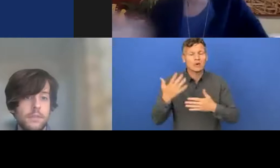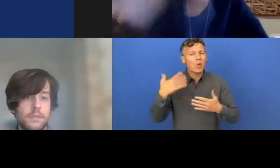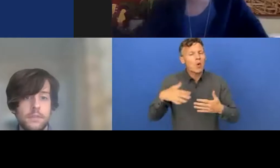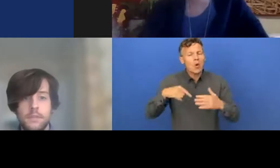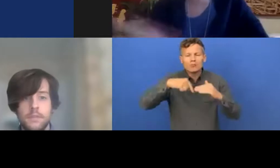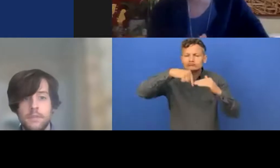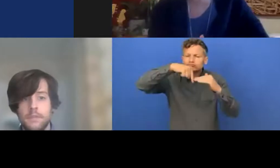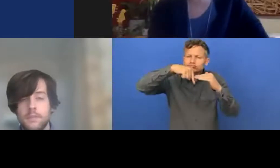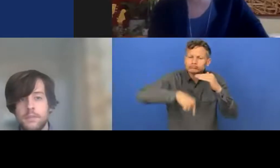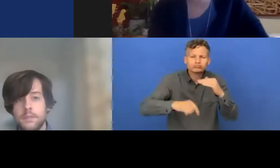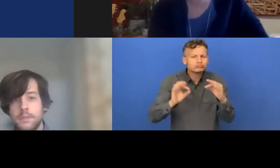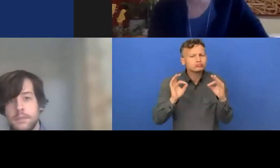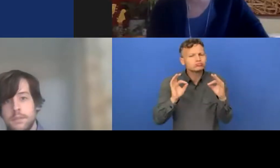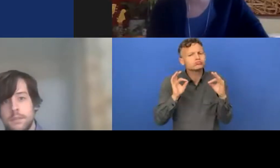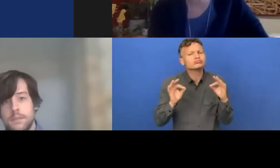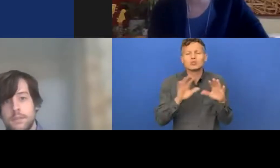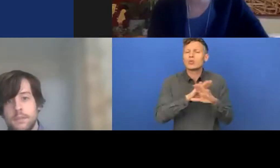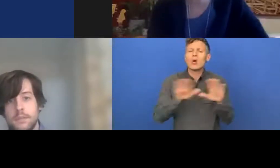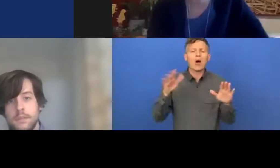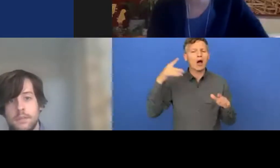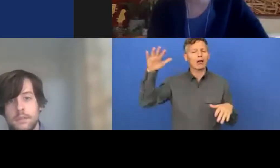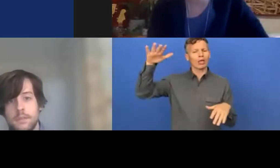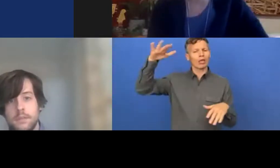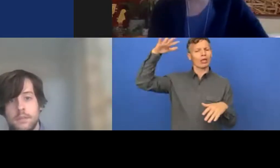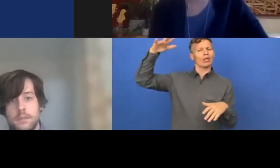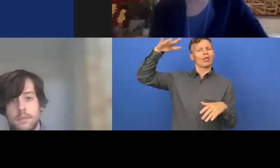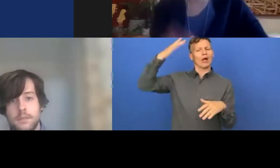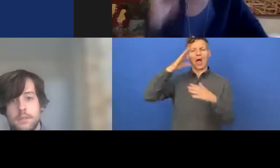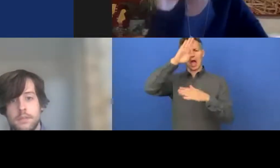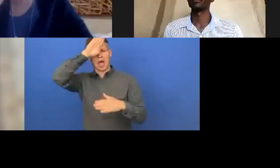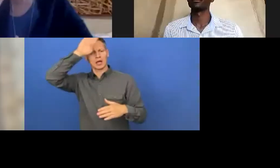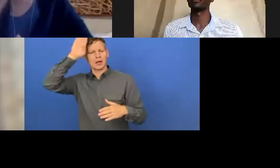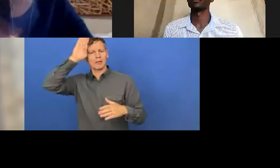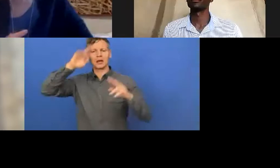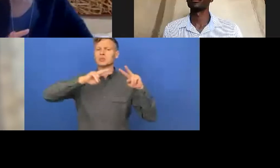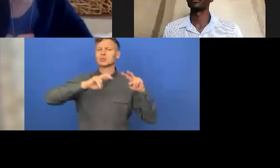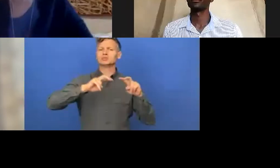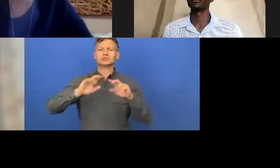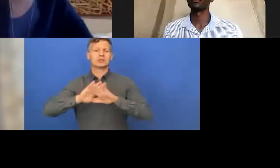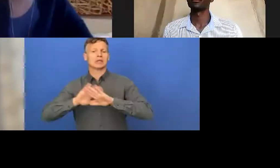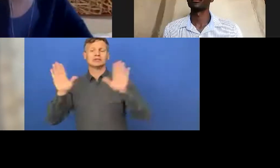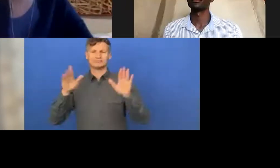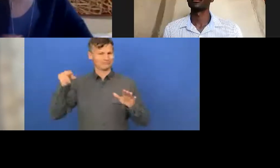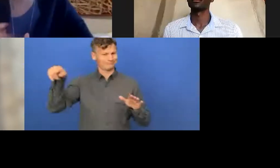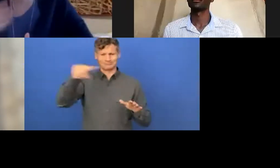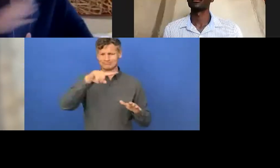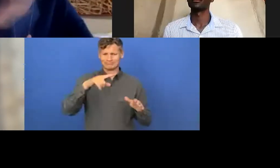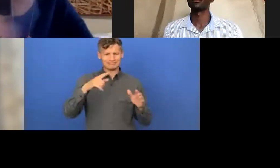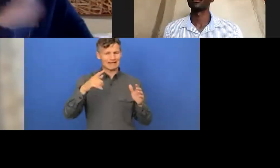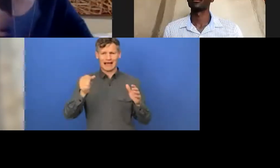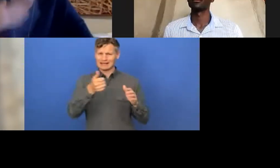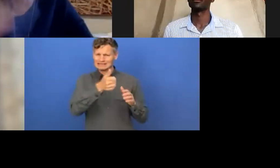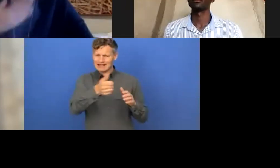off to some academic environment and analysed by researchers, because they really could interpret what the kind